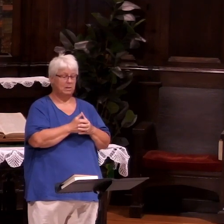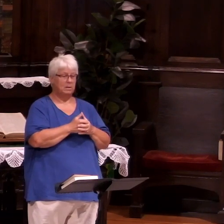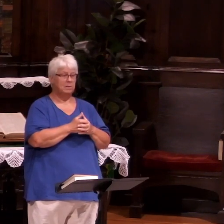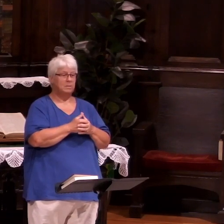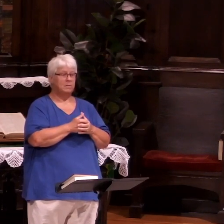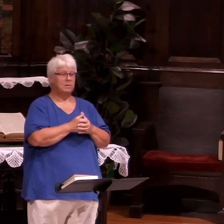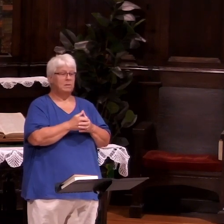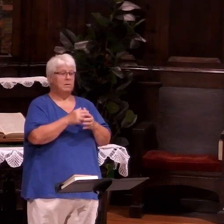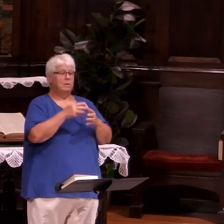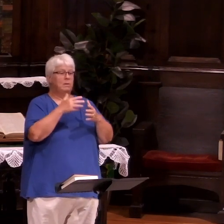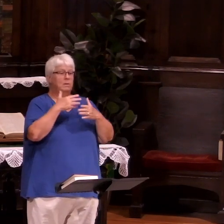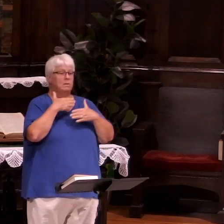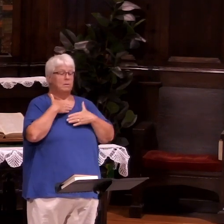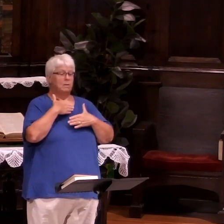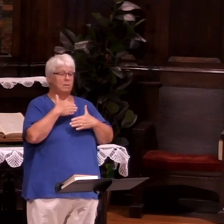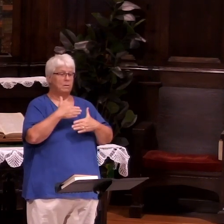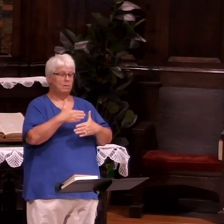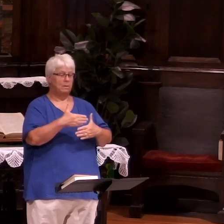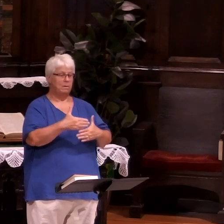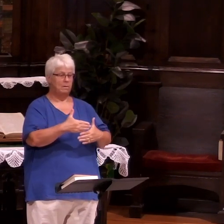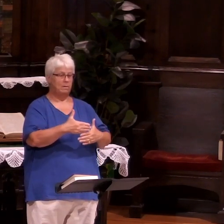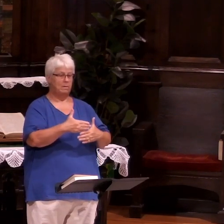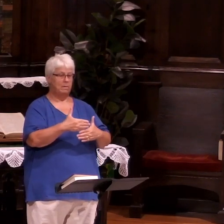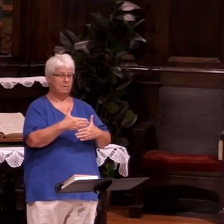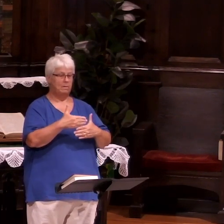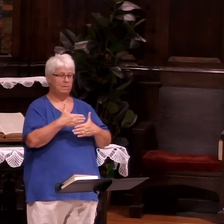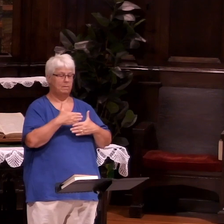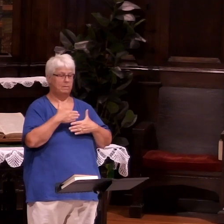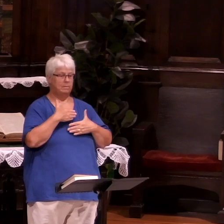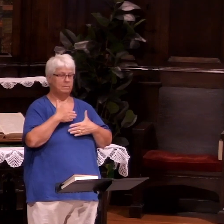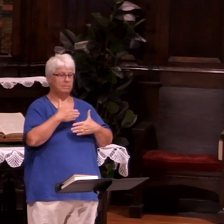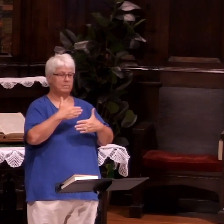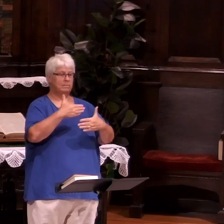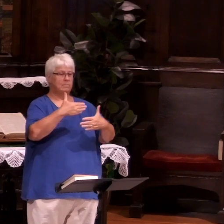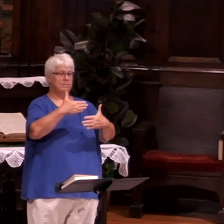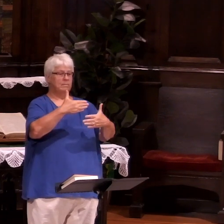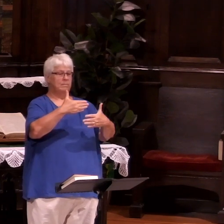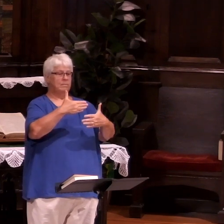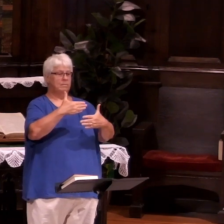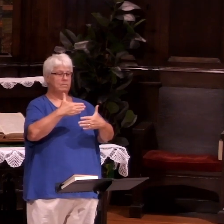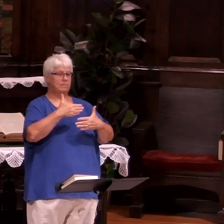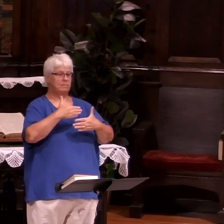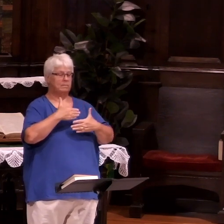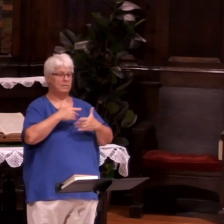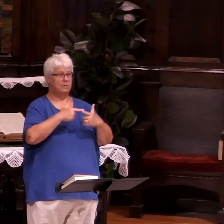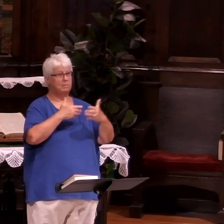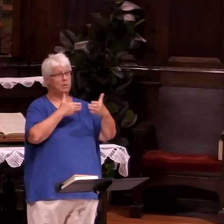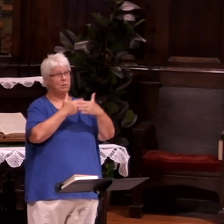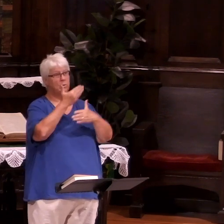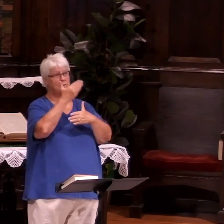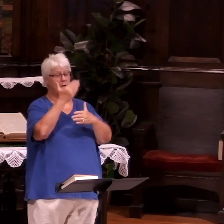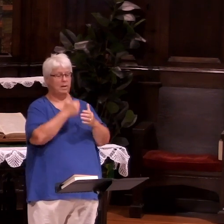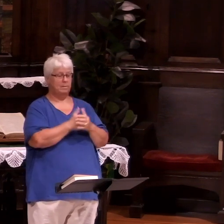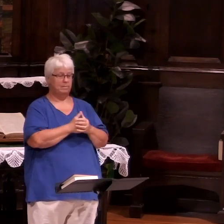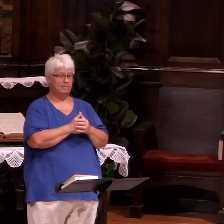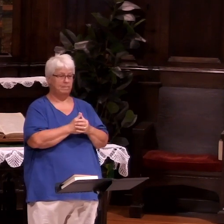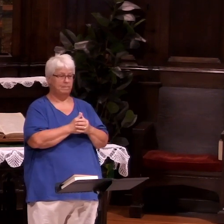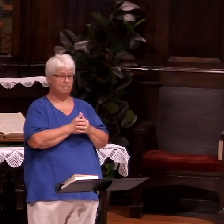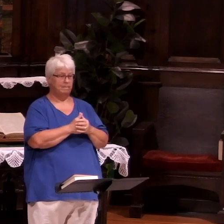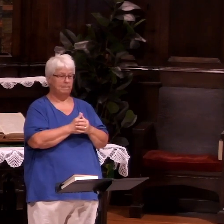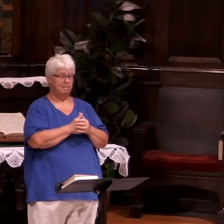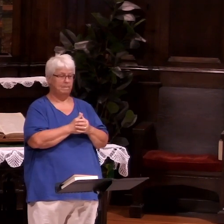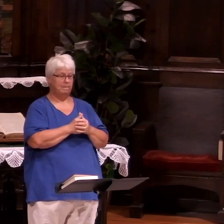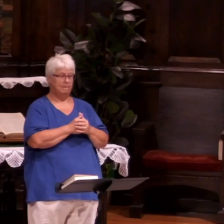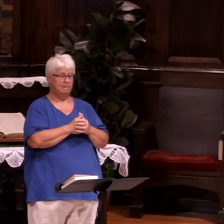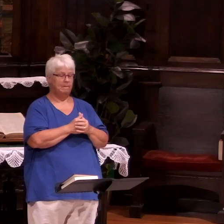is just breathing. That's all you have to do to draw close to God. So friends,